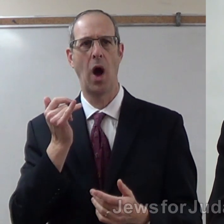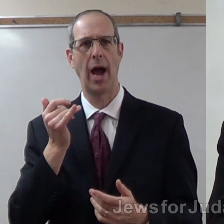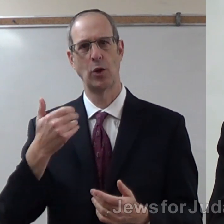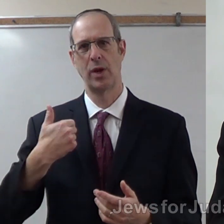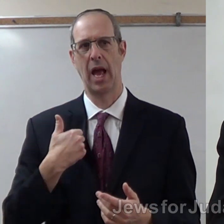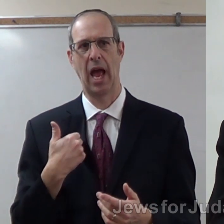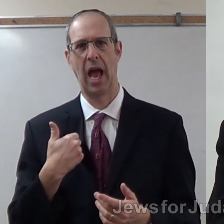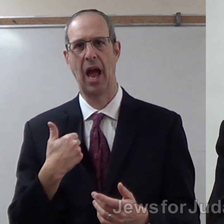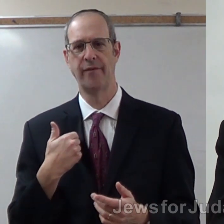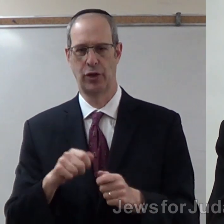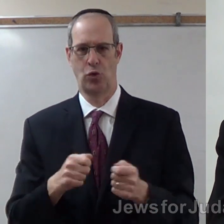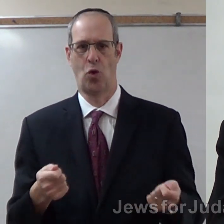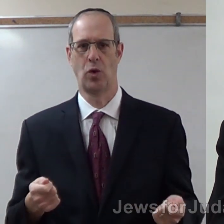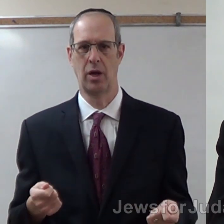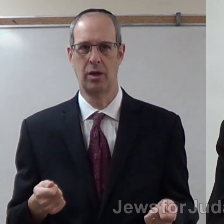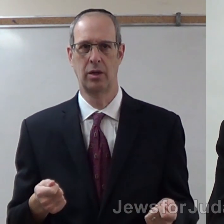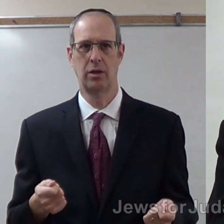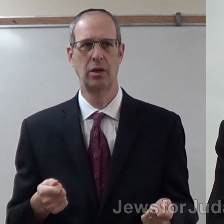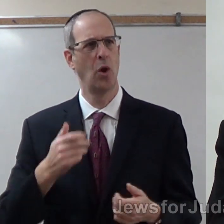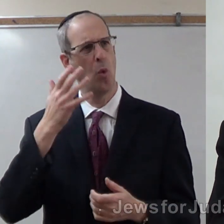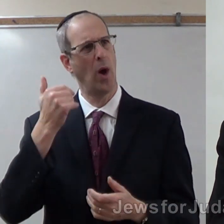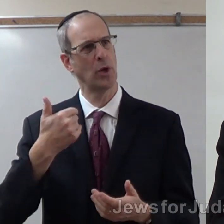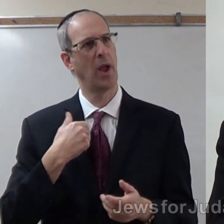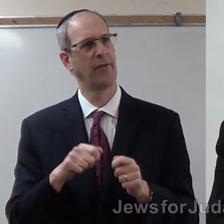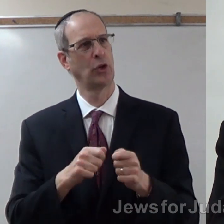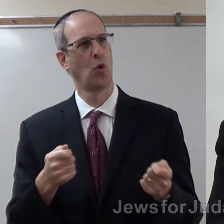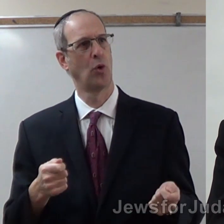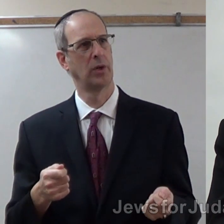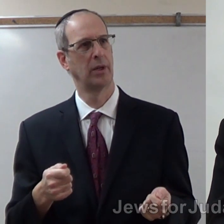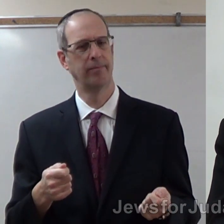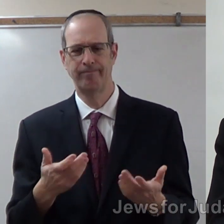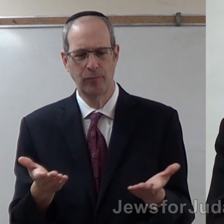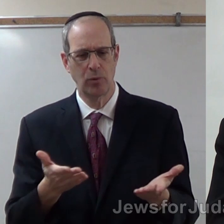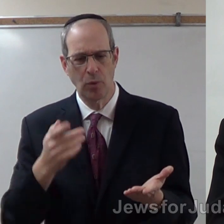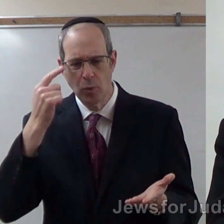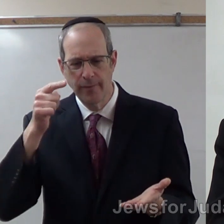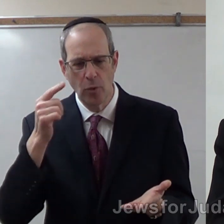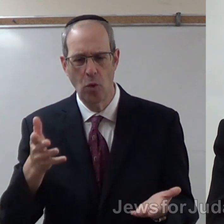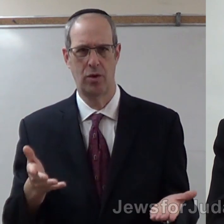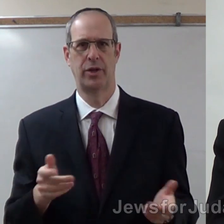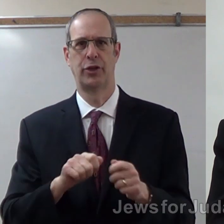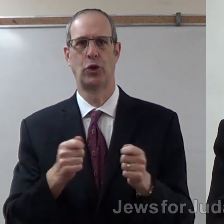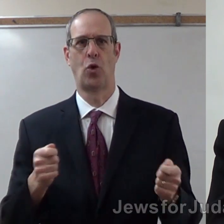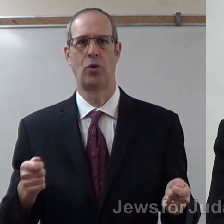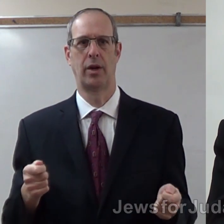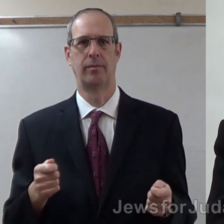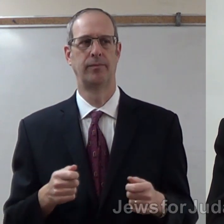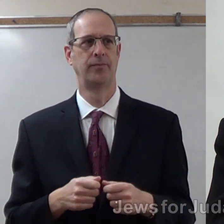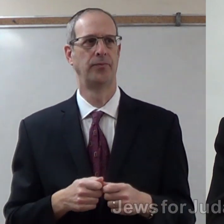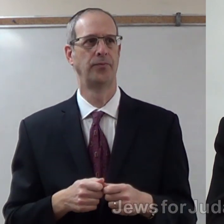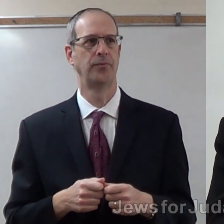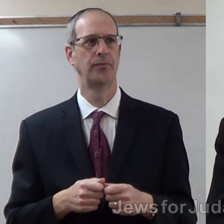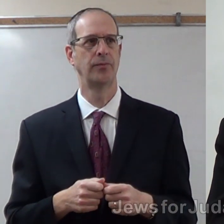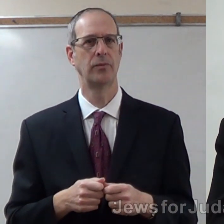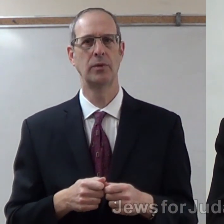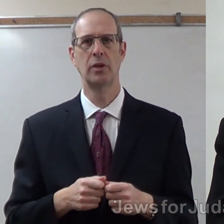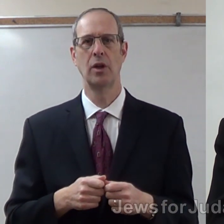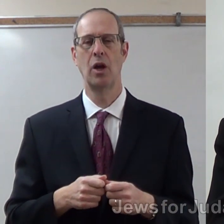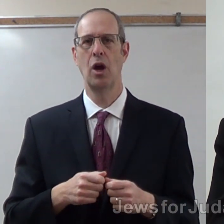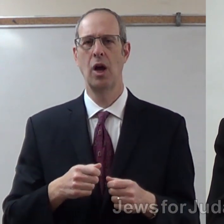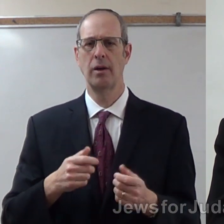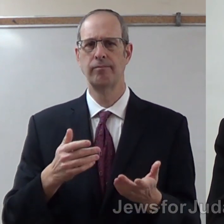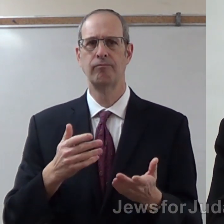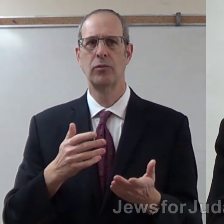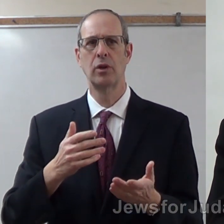we have a Torah? Why do we have a Torah? What is the purpose of the Torah? What is the purpose of